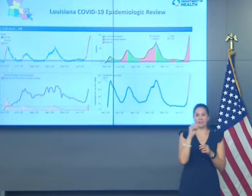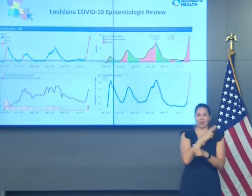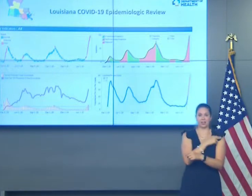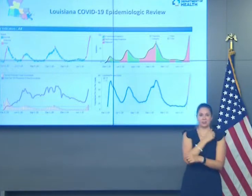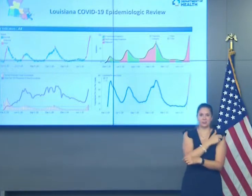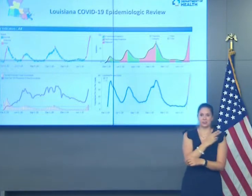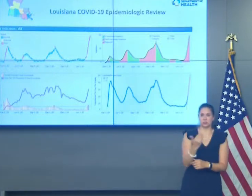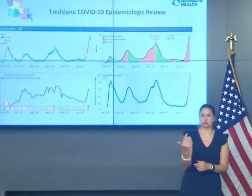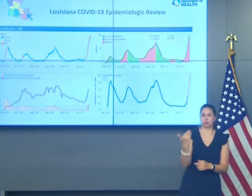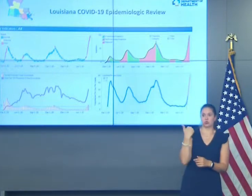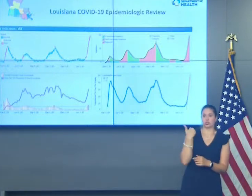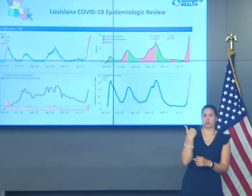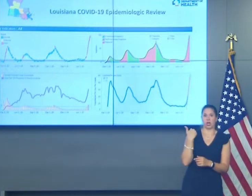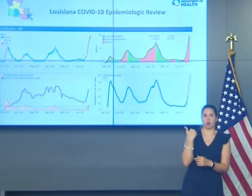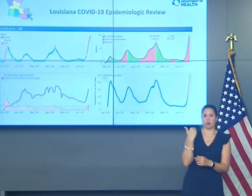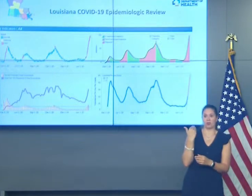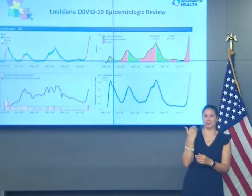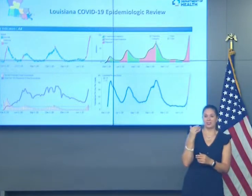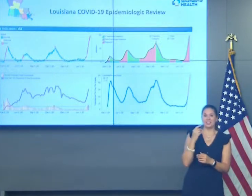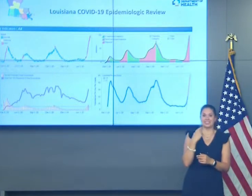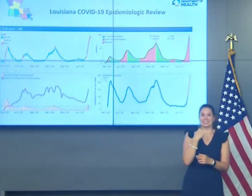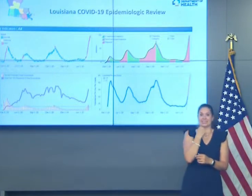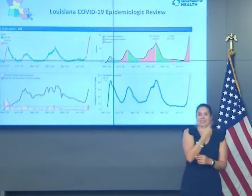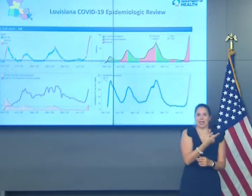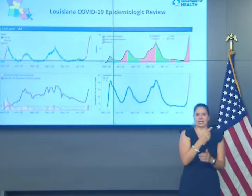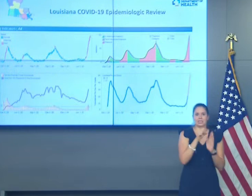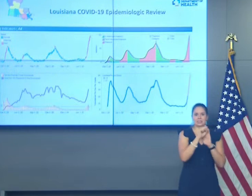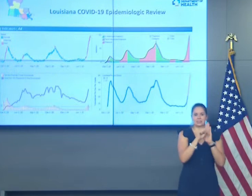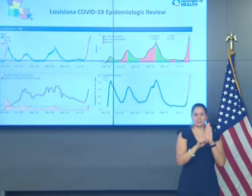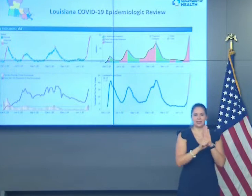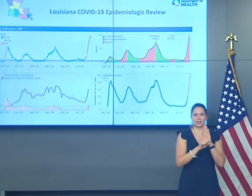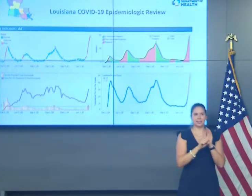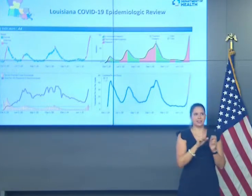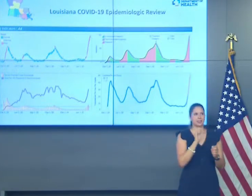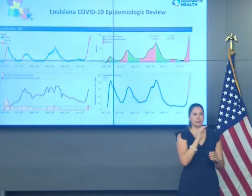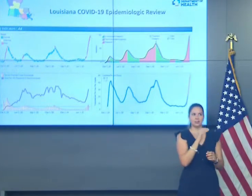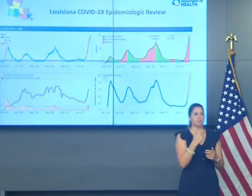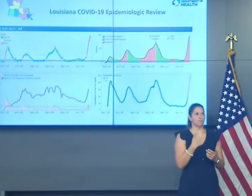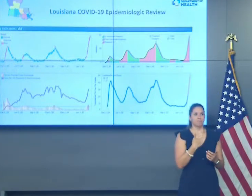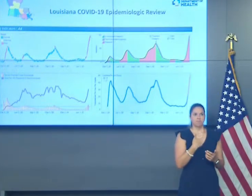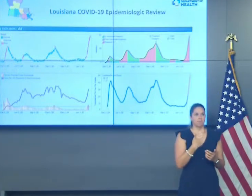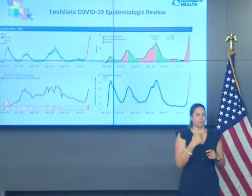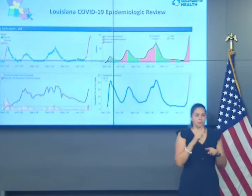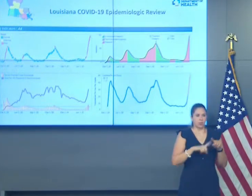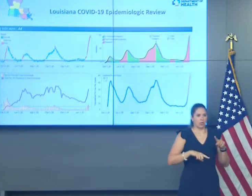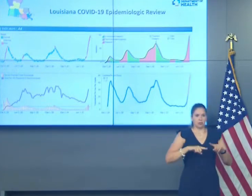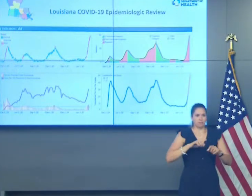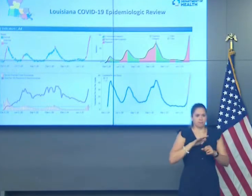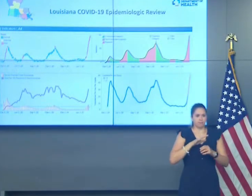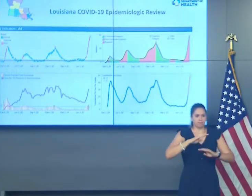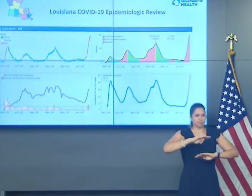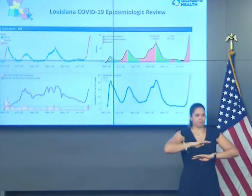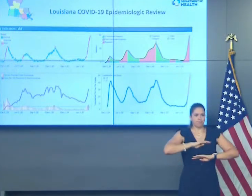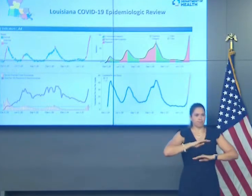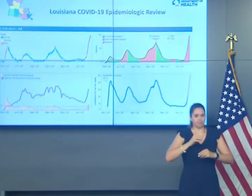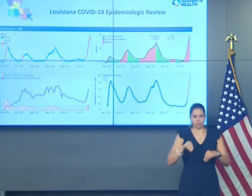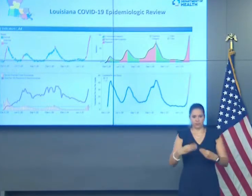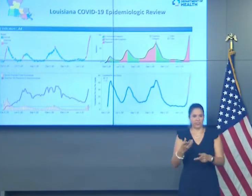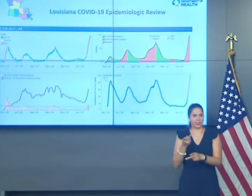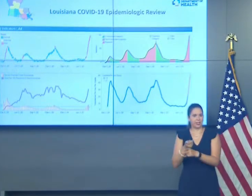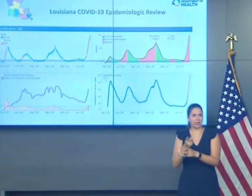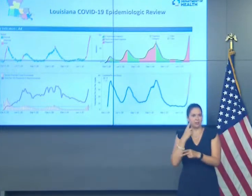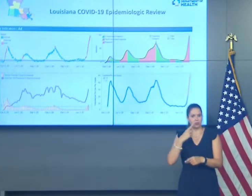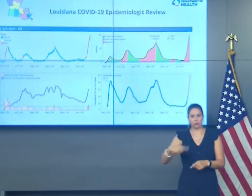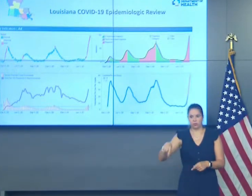have reached out to us telling the state that they can no longer adequately provide care for the amount of patients that need